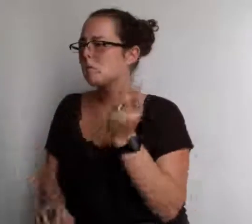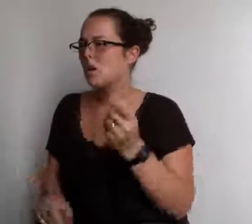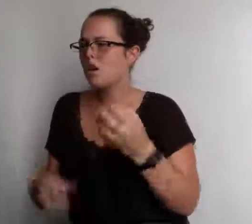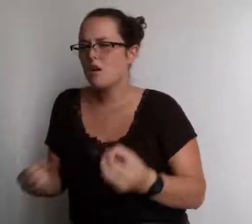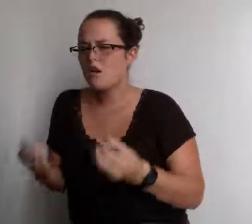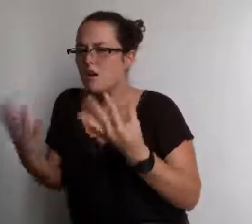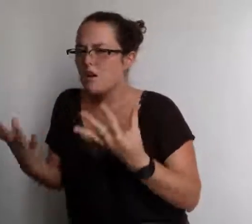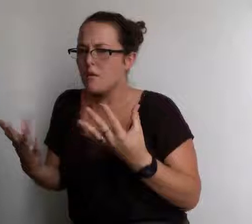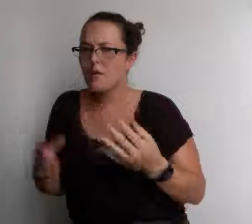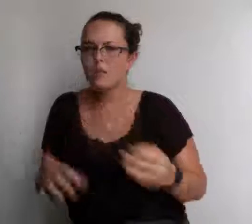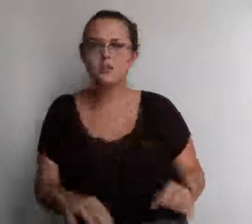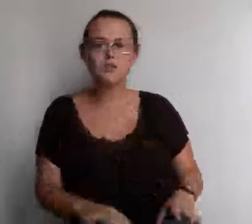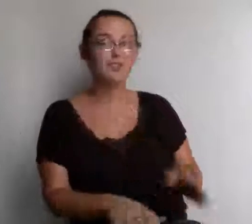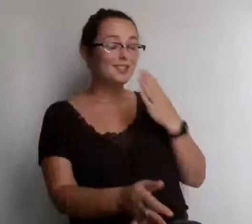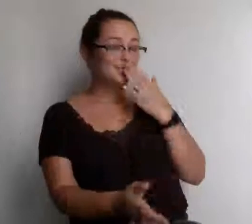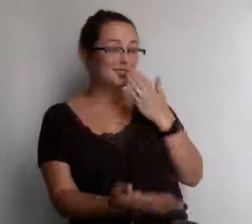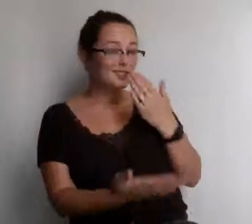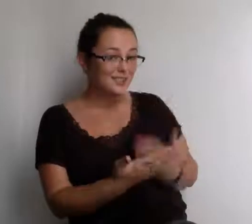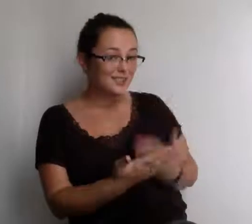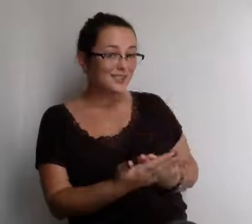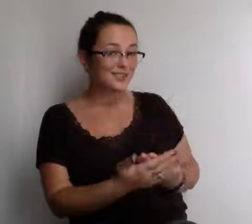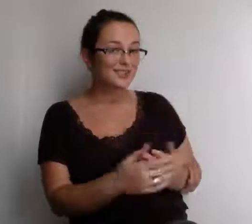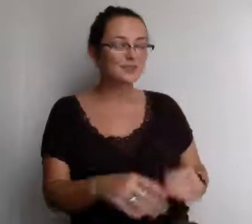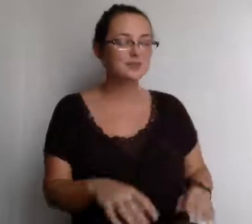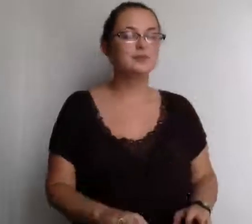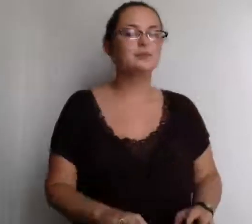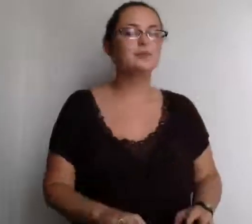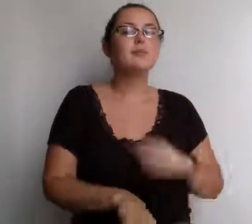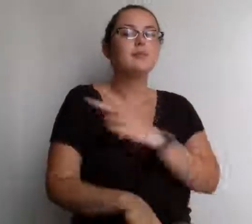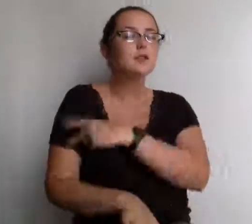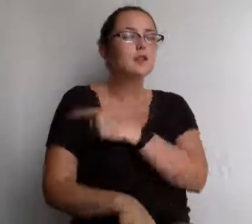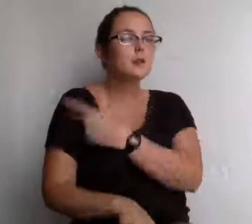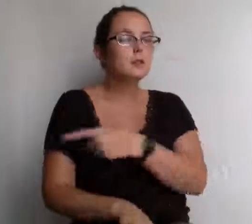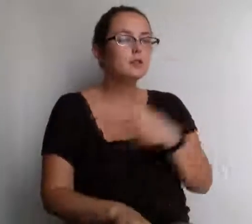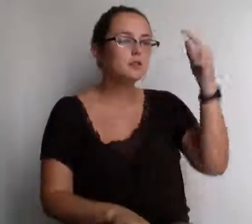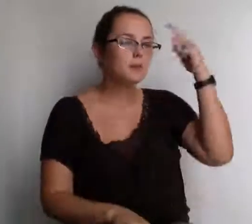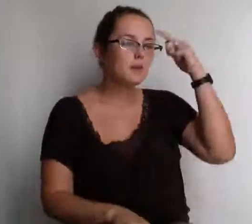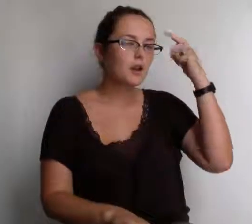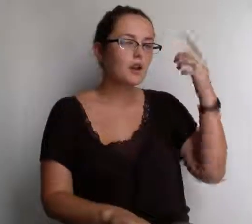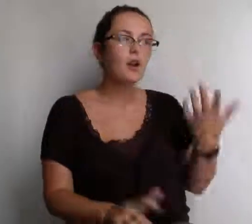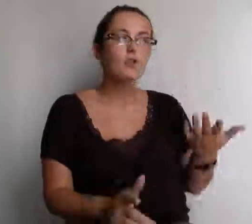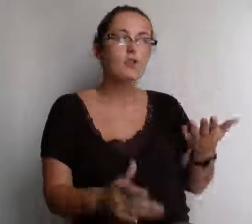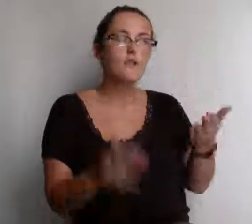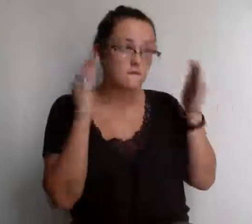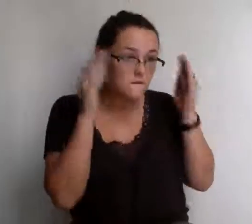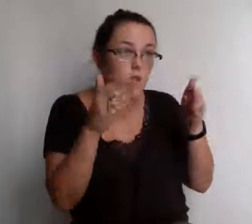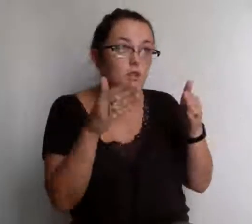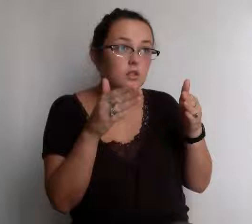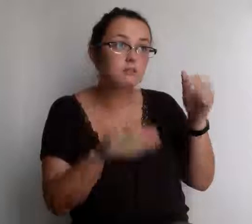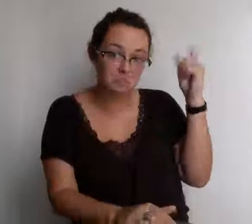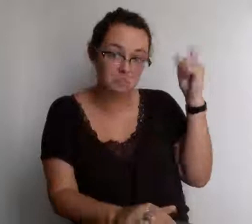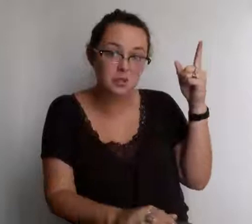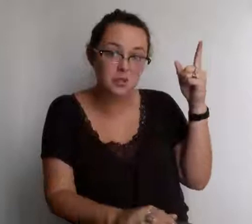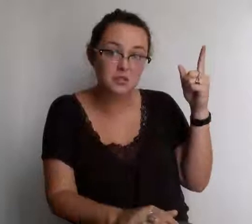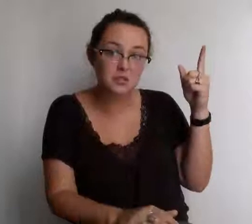the intensity, location. Look at you, doing good. Okay, what about Mr. Shepard's mental status? Do you think he looked alert